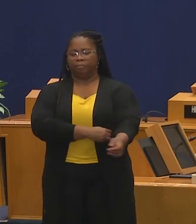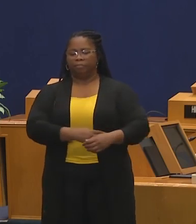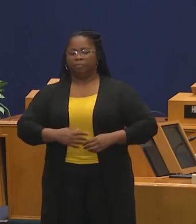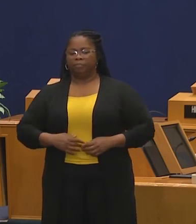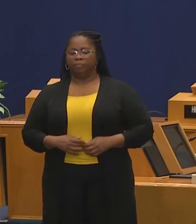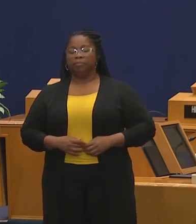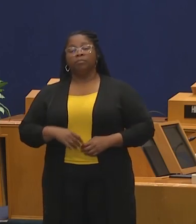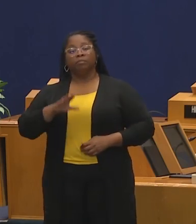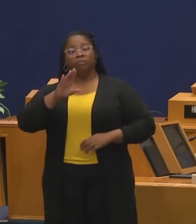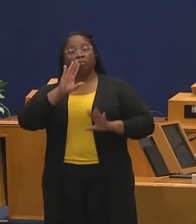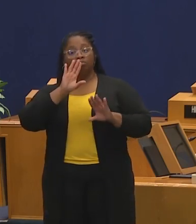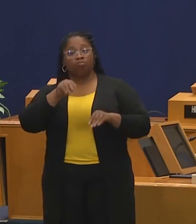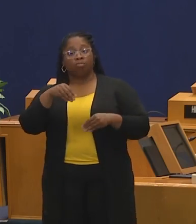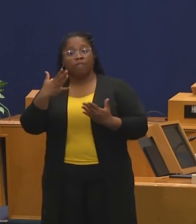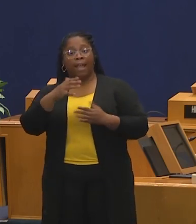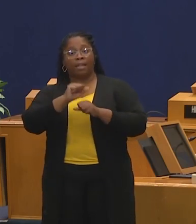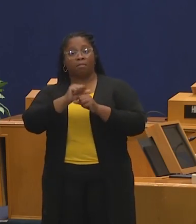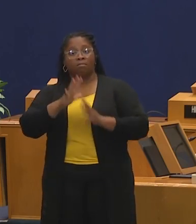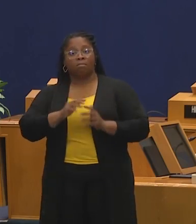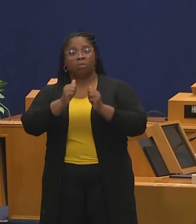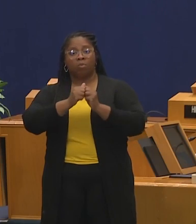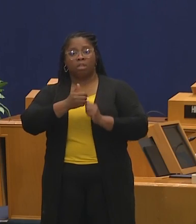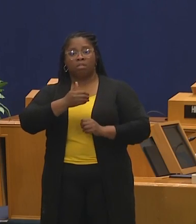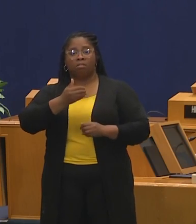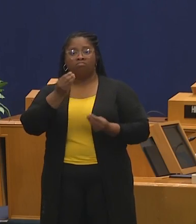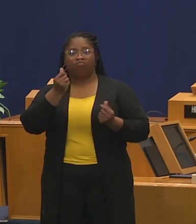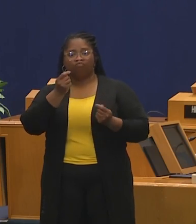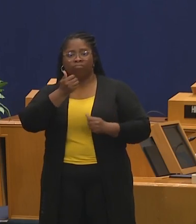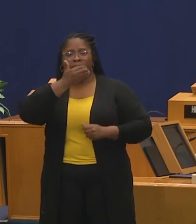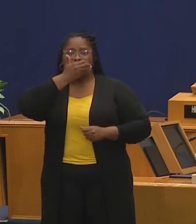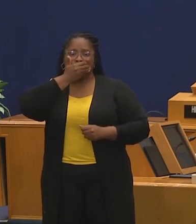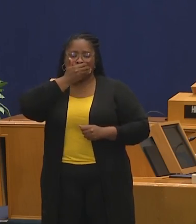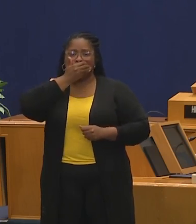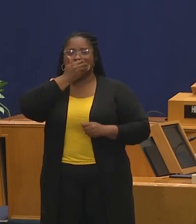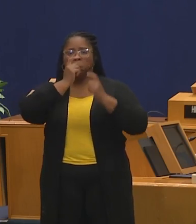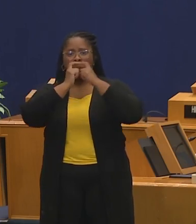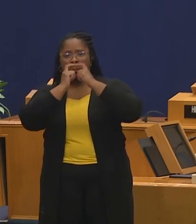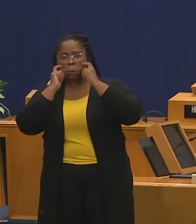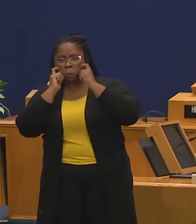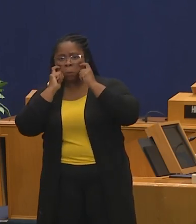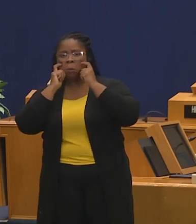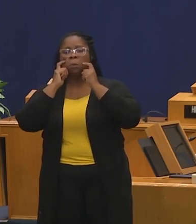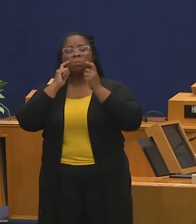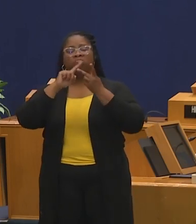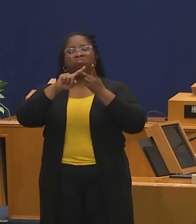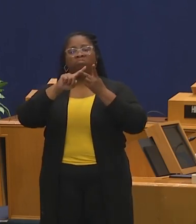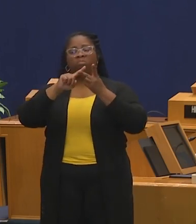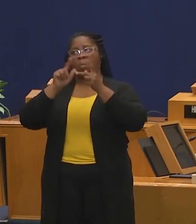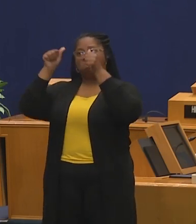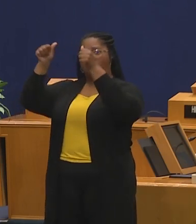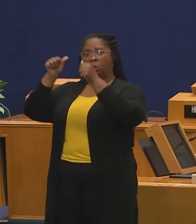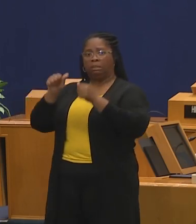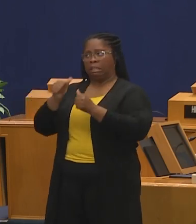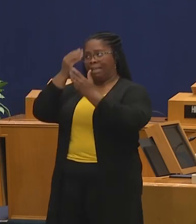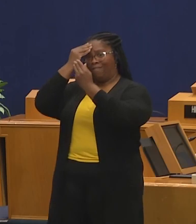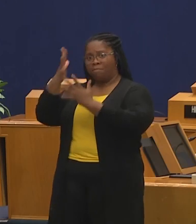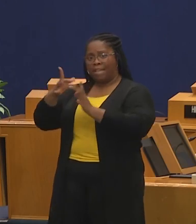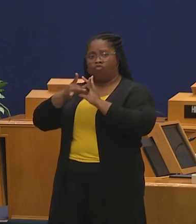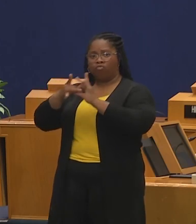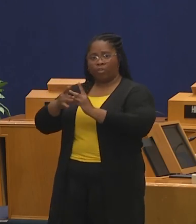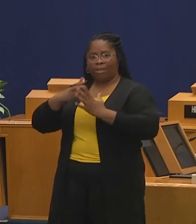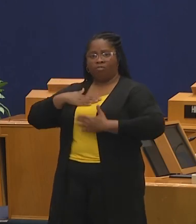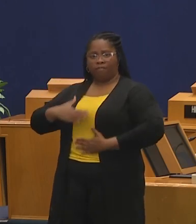with cloth face coverings and posting information about the physical distancing measures